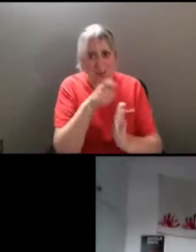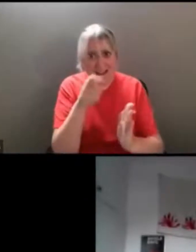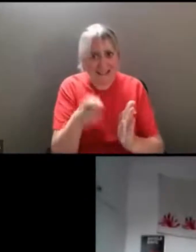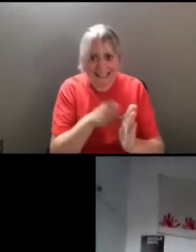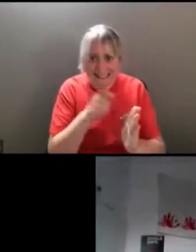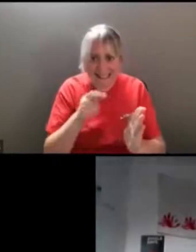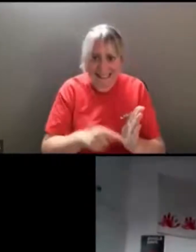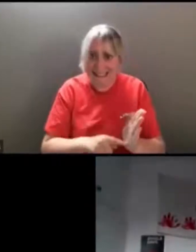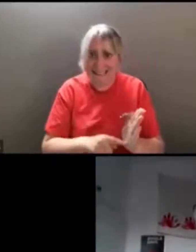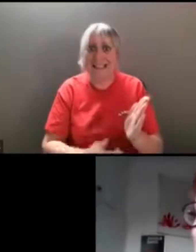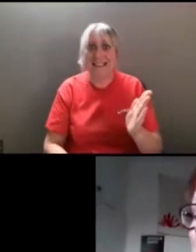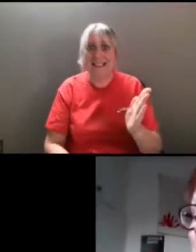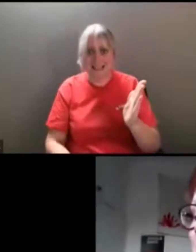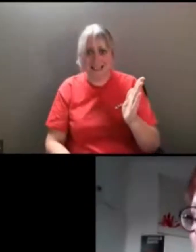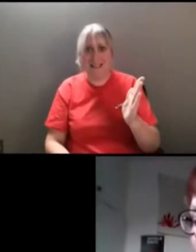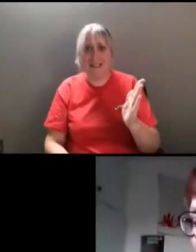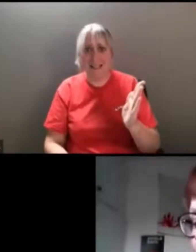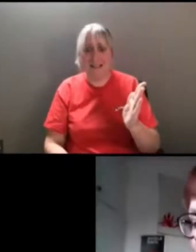hard